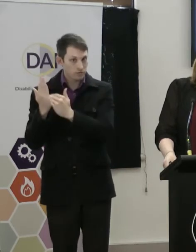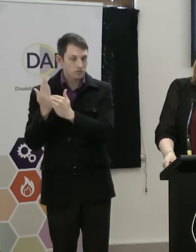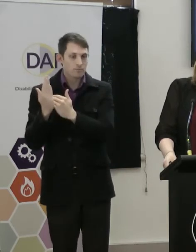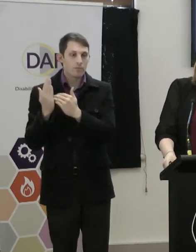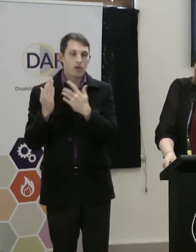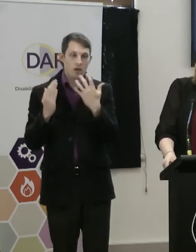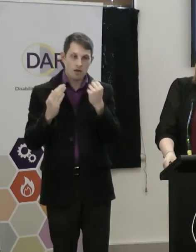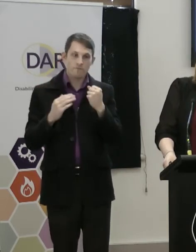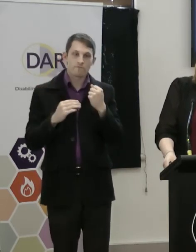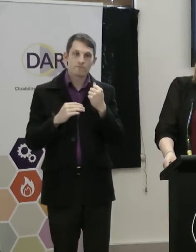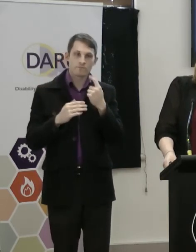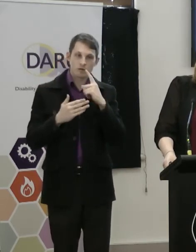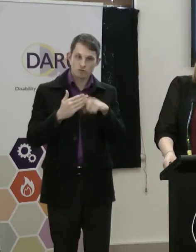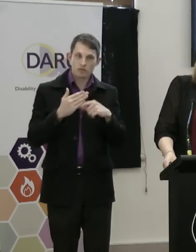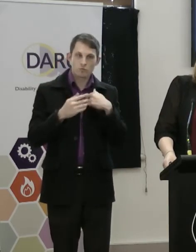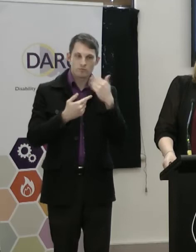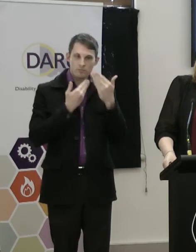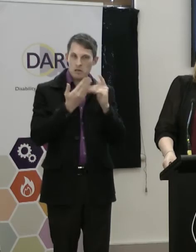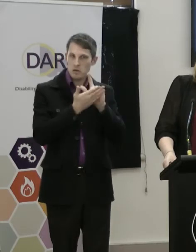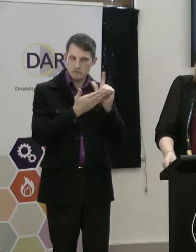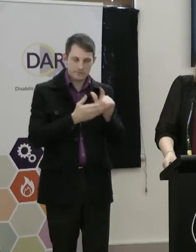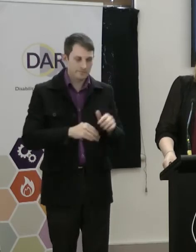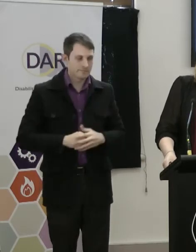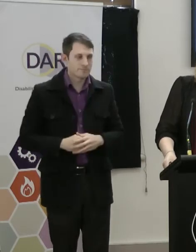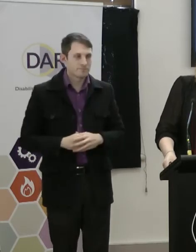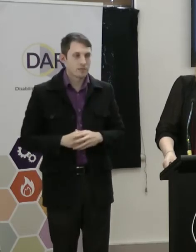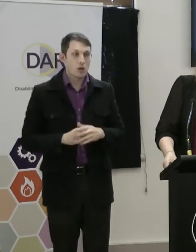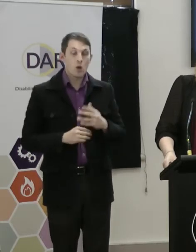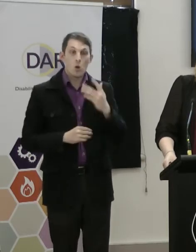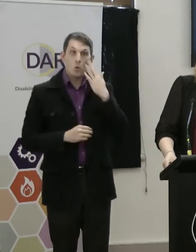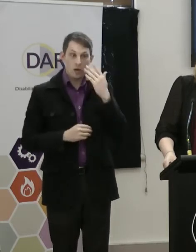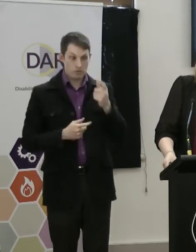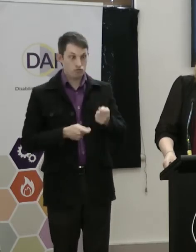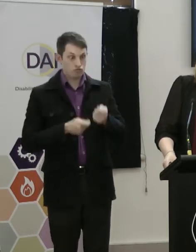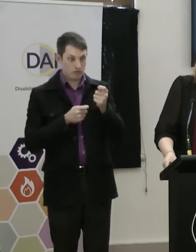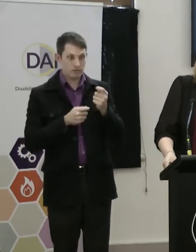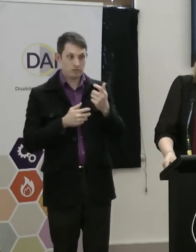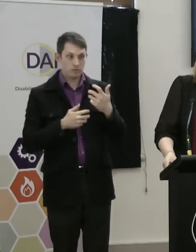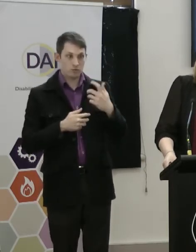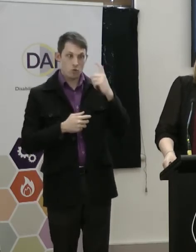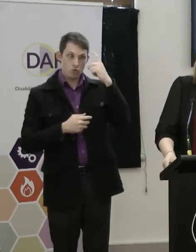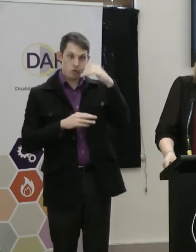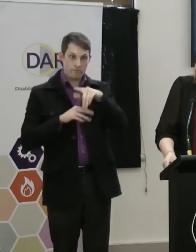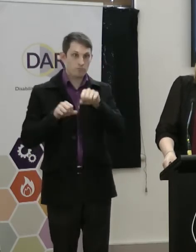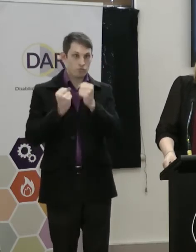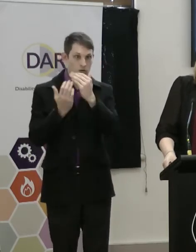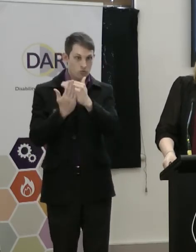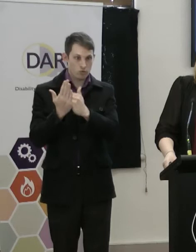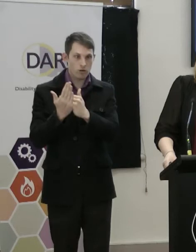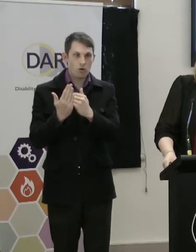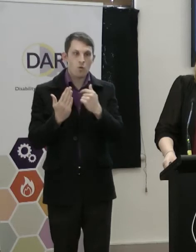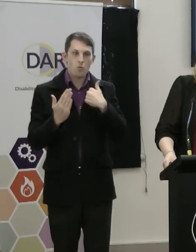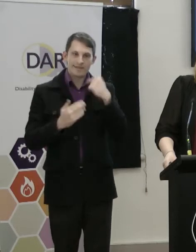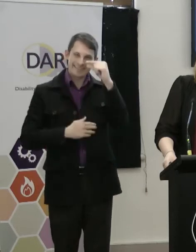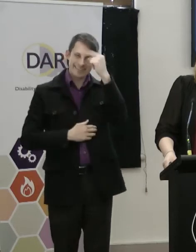bit later. And what we're looking to do when we're responding to concerns about the Code of Conduct is primarily to